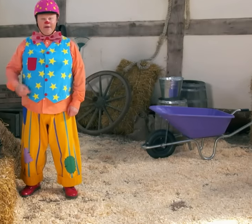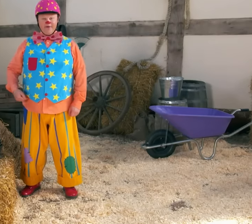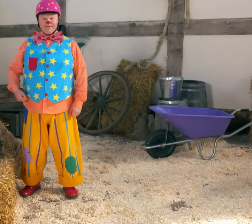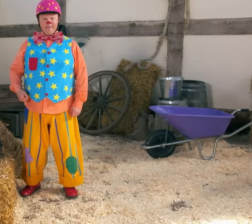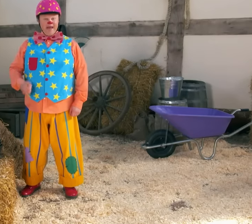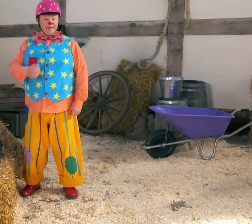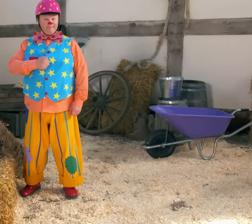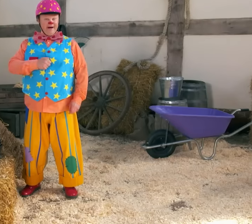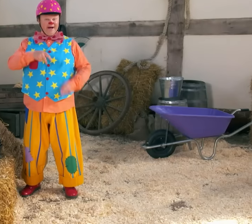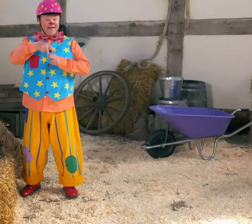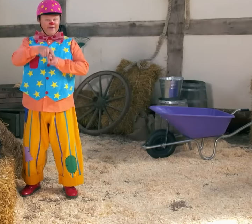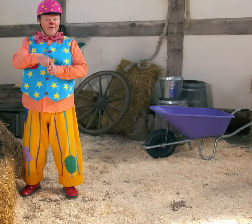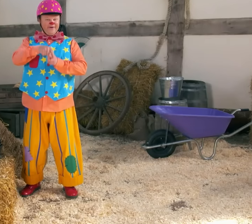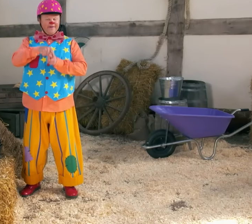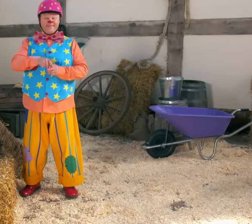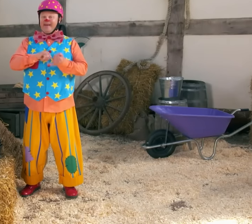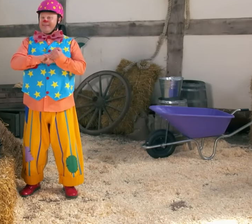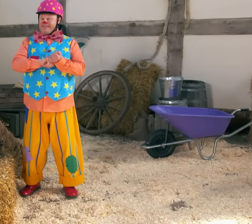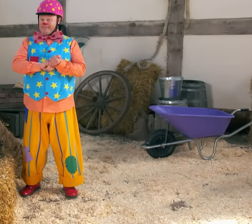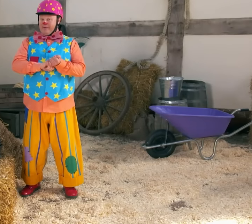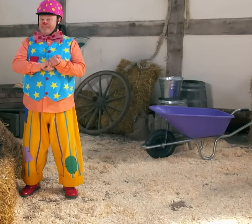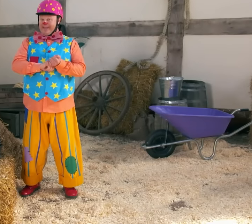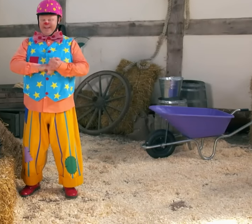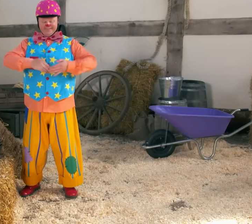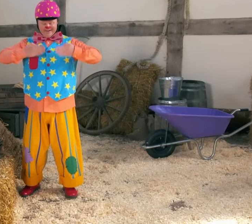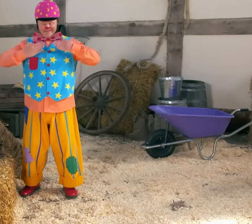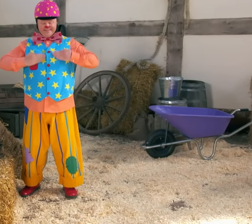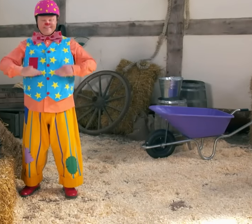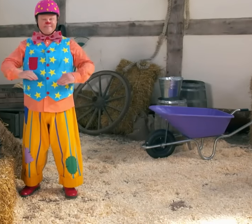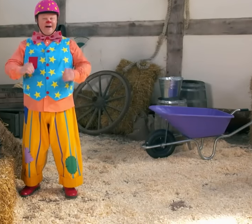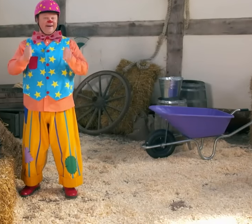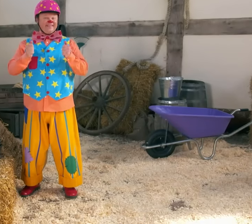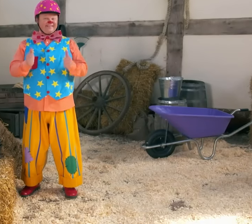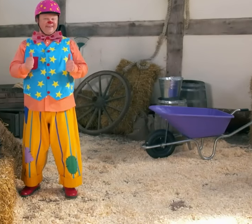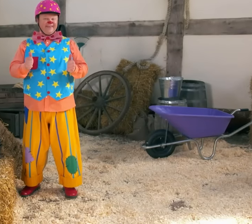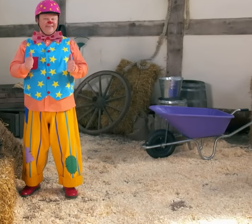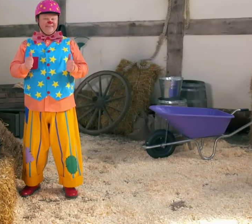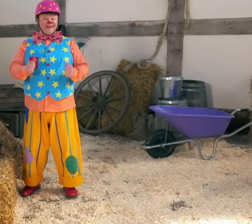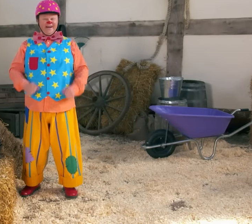going to make my horse, Spotty, look very smart too.